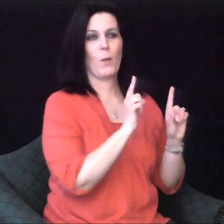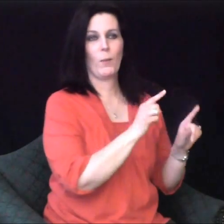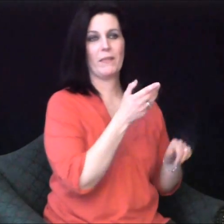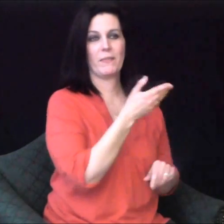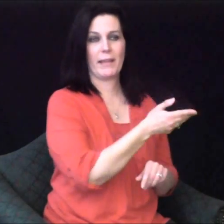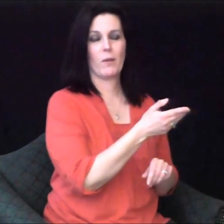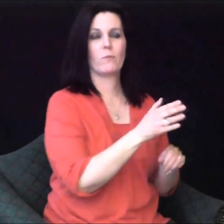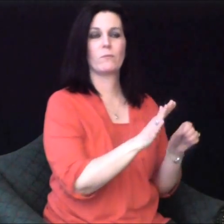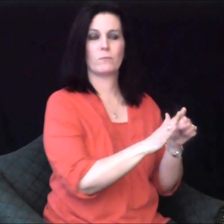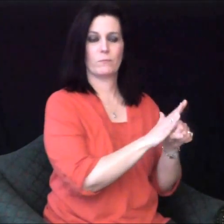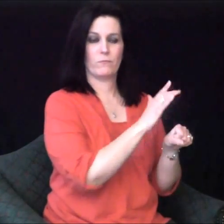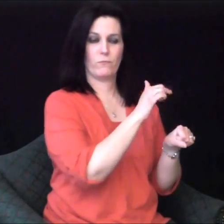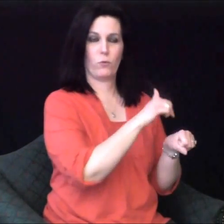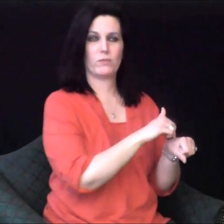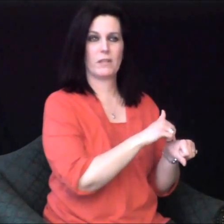I've been going there full time